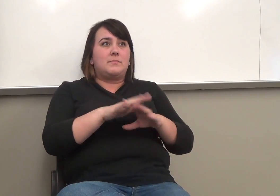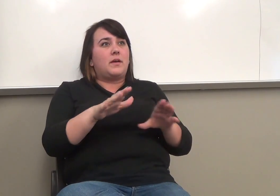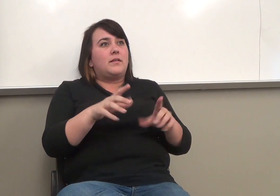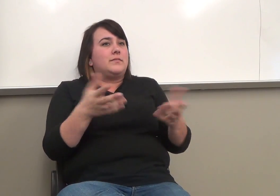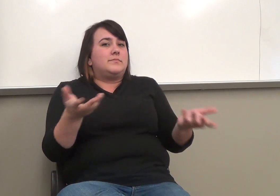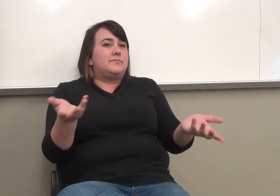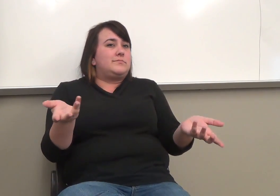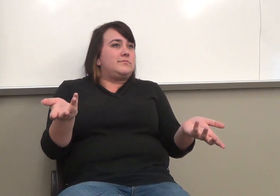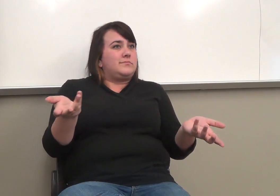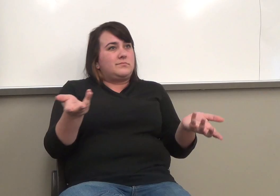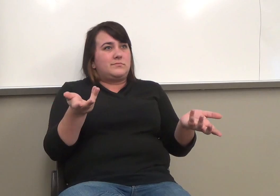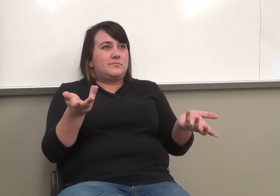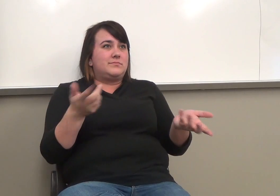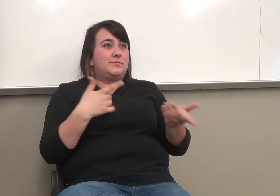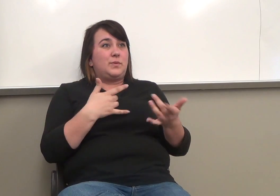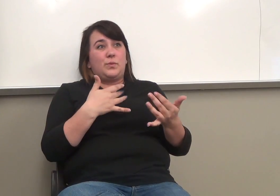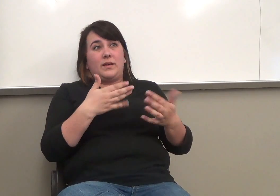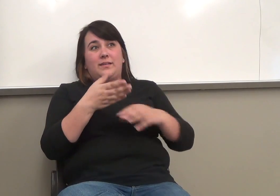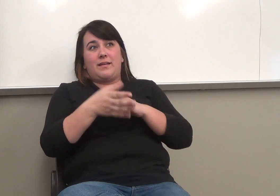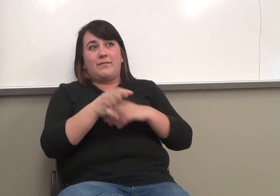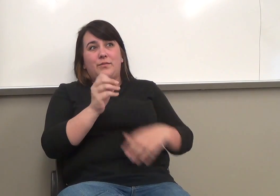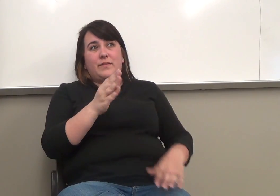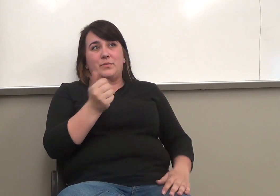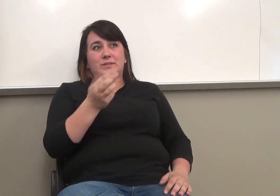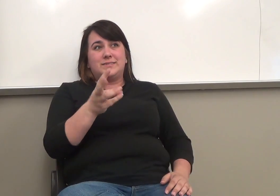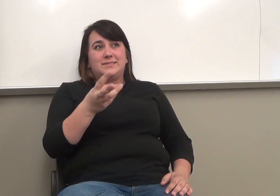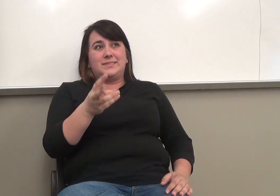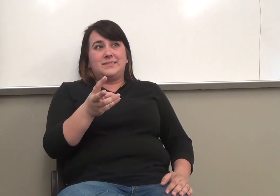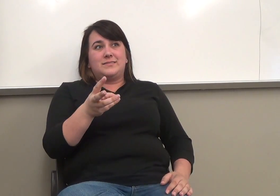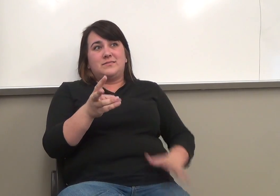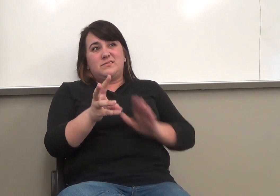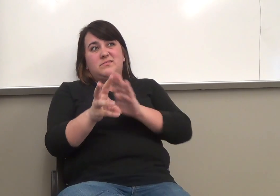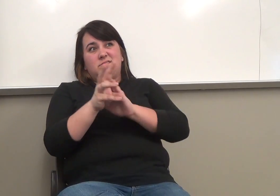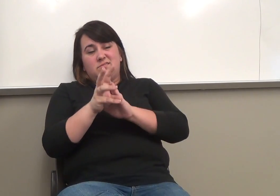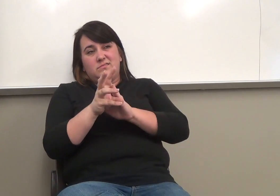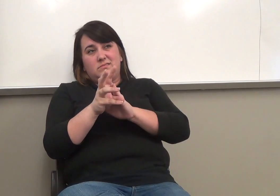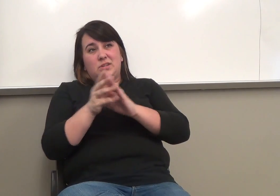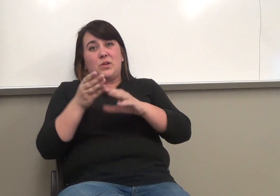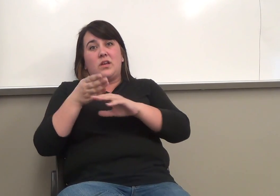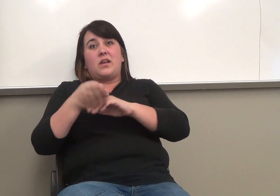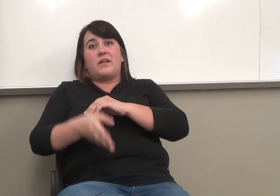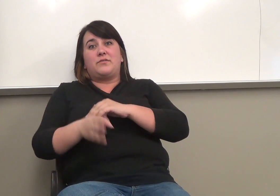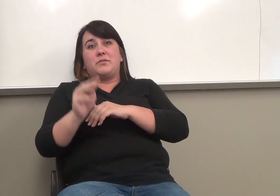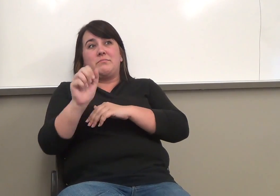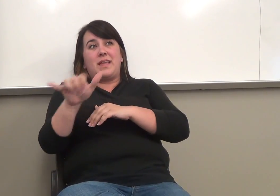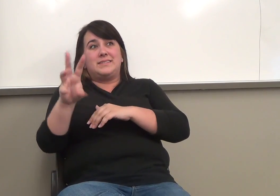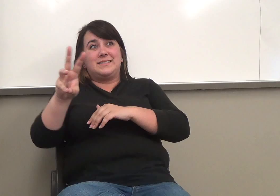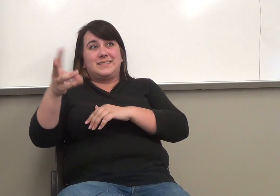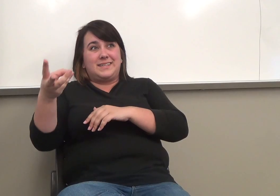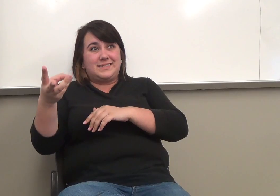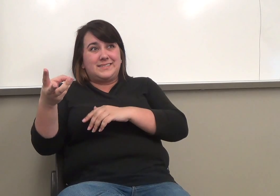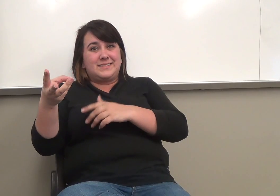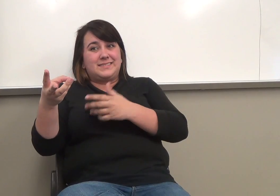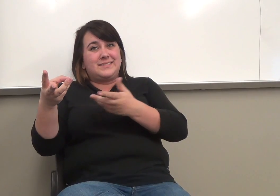till after this date, and this also happens every semester, someone comes to me on May 14th and